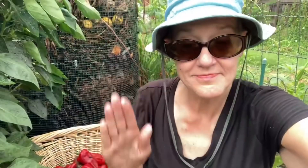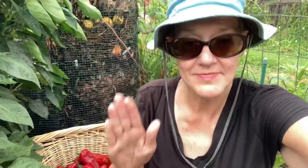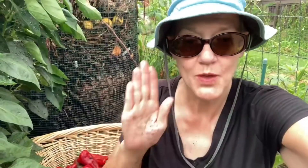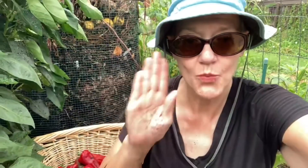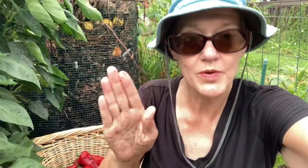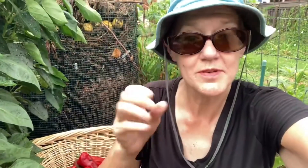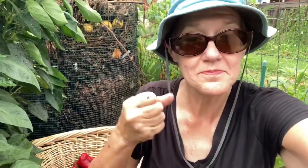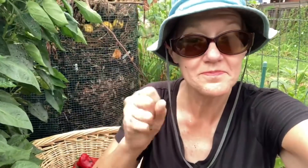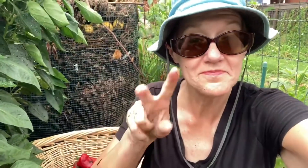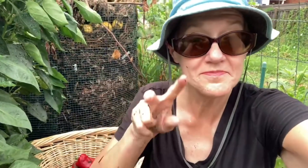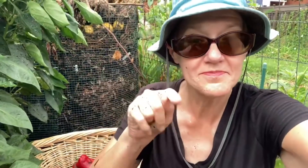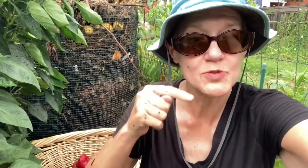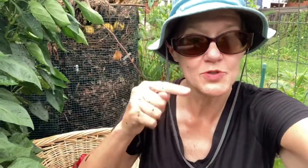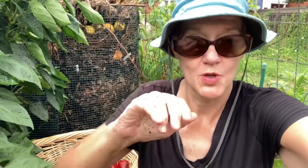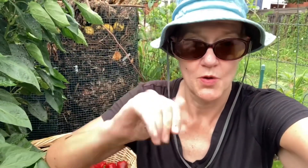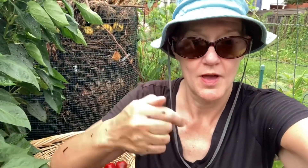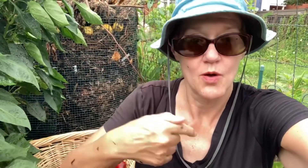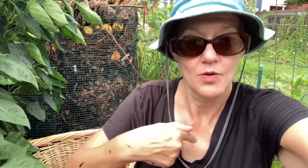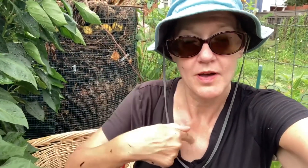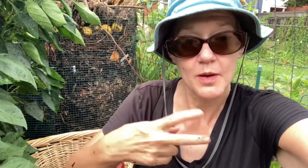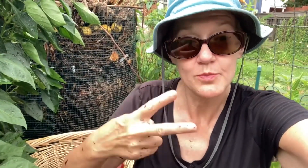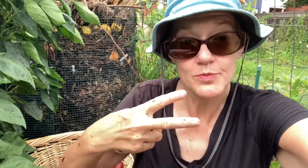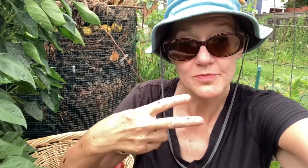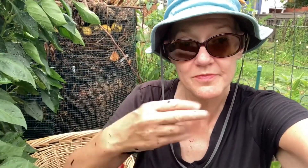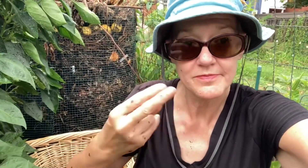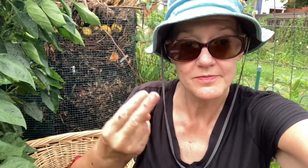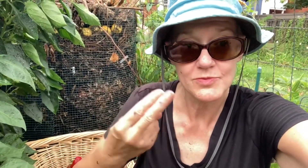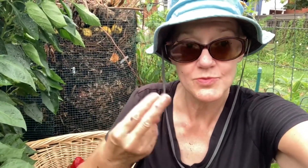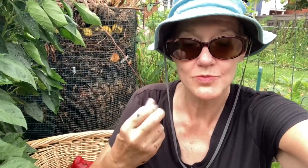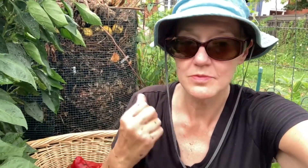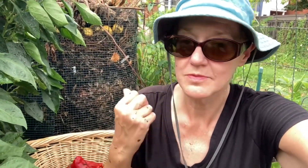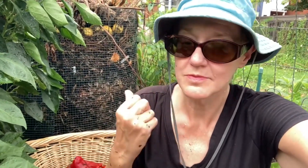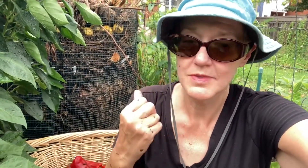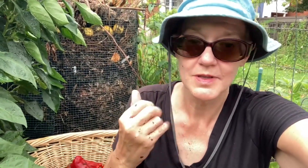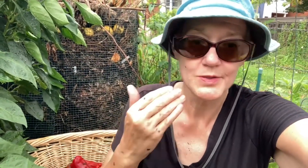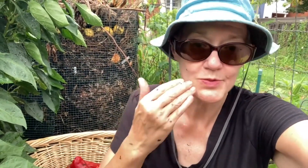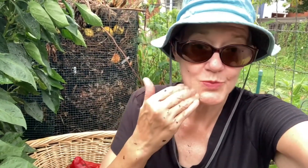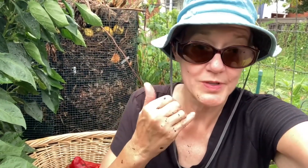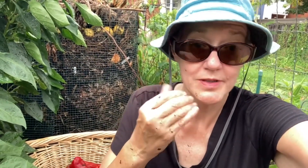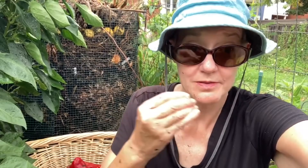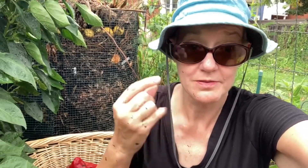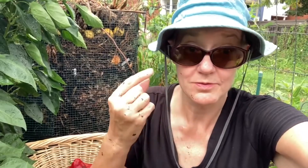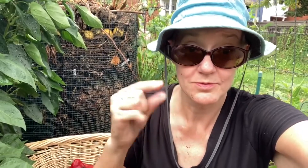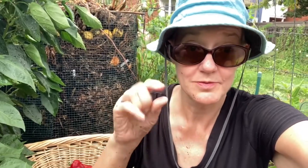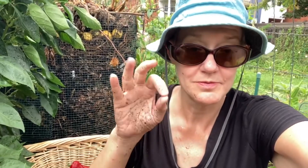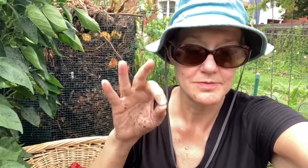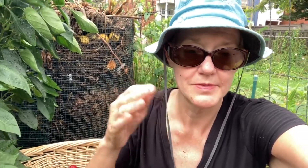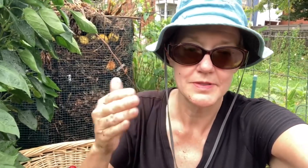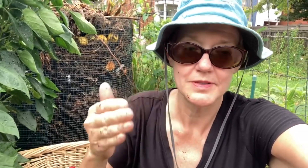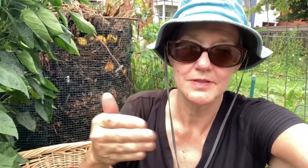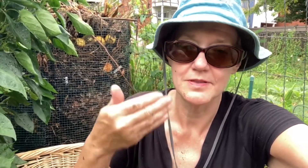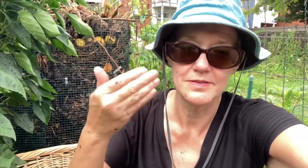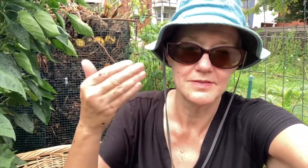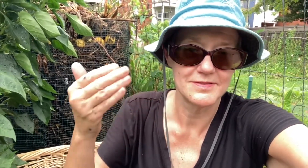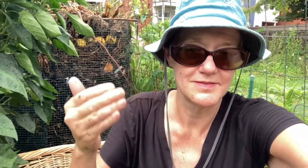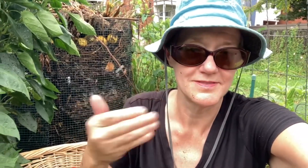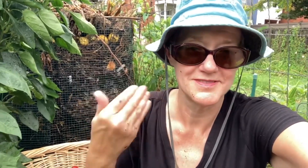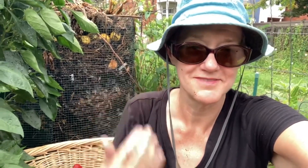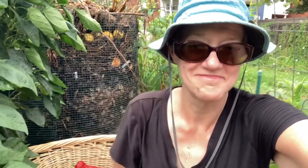Bring them in the house and make a video showing you how I preserve and use them. Sweet and green peppers are